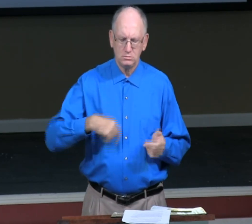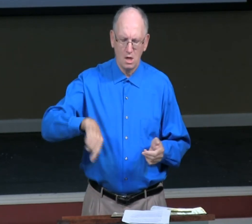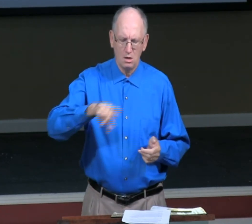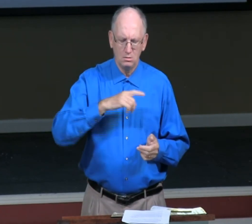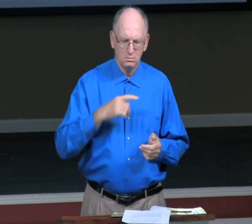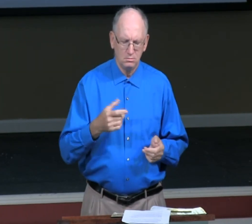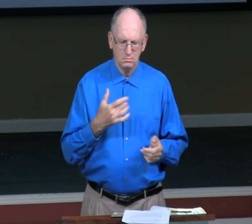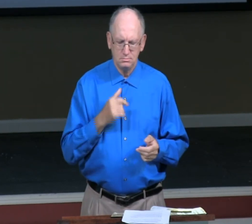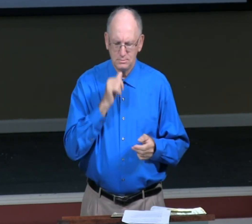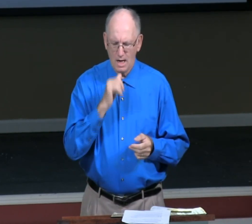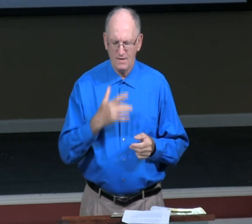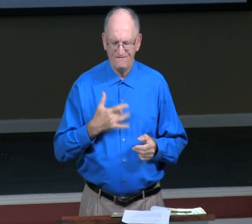for encouraging us.